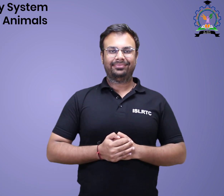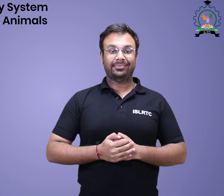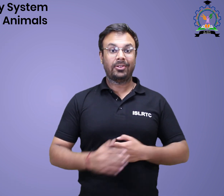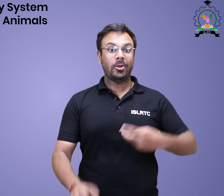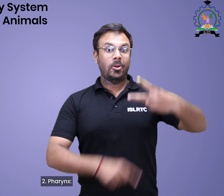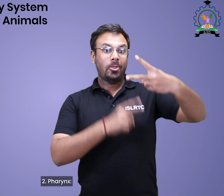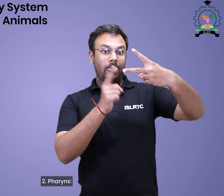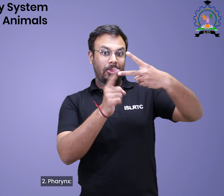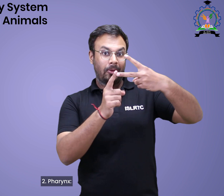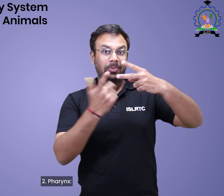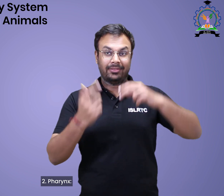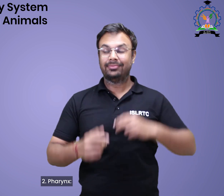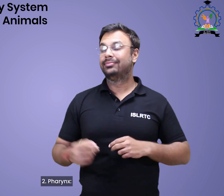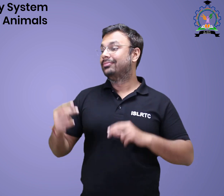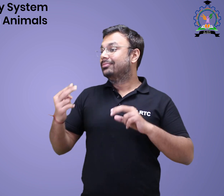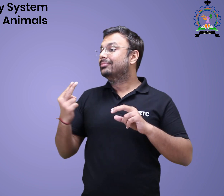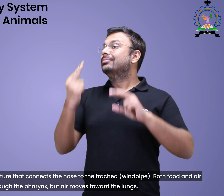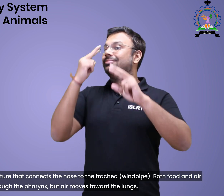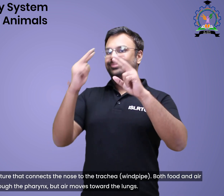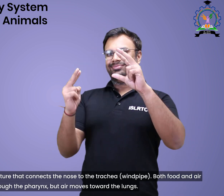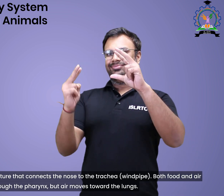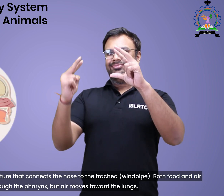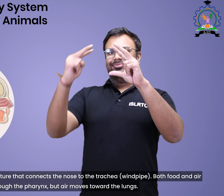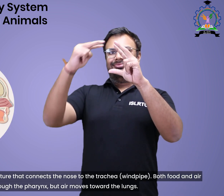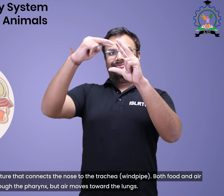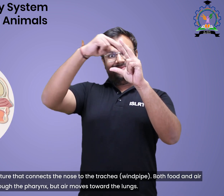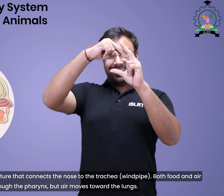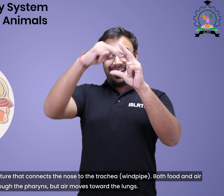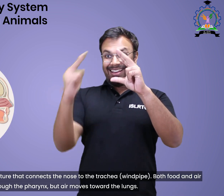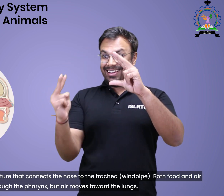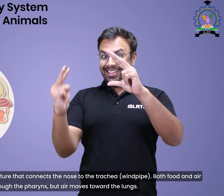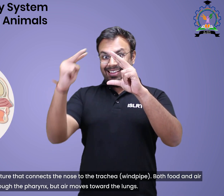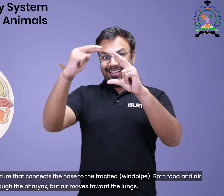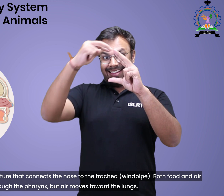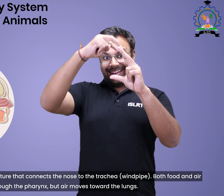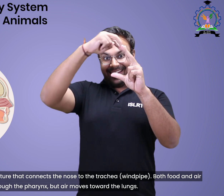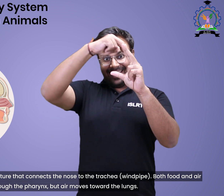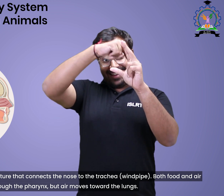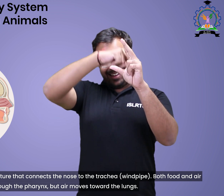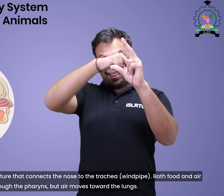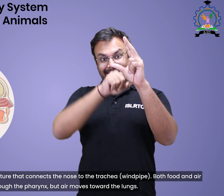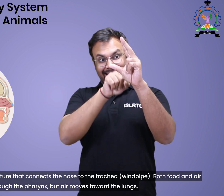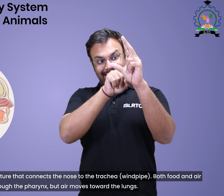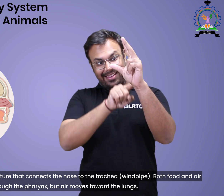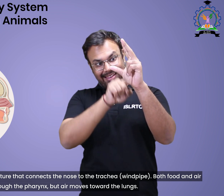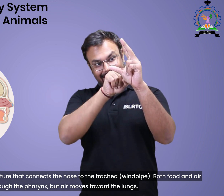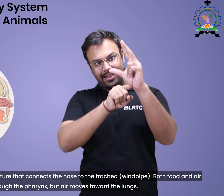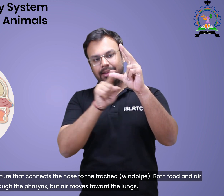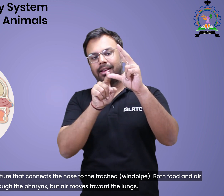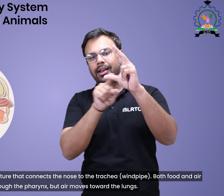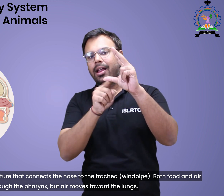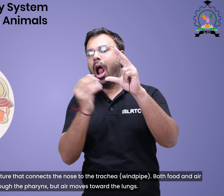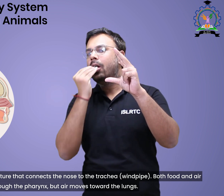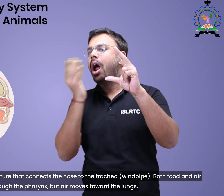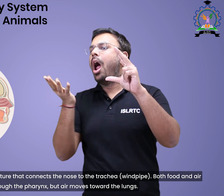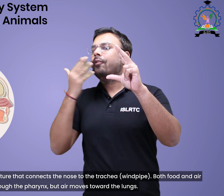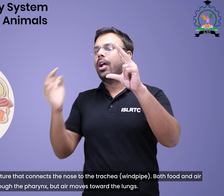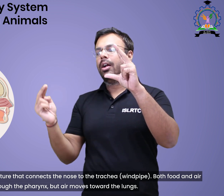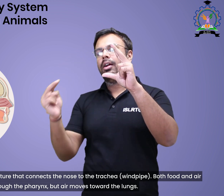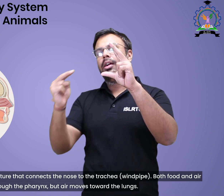Two. Pharynx. The pharynx is a tube-like structure that connects the nose to the trachea, windpipe.